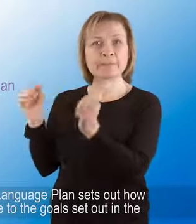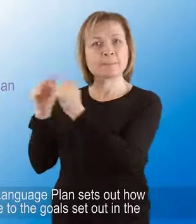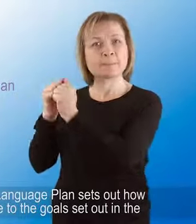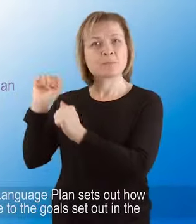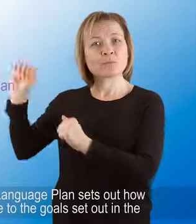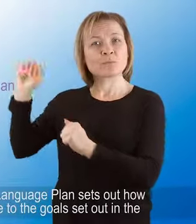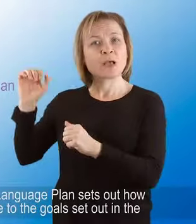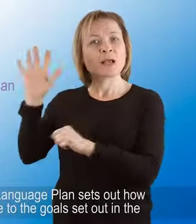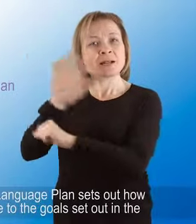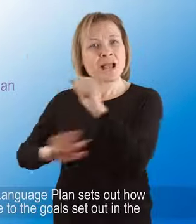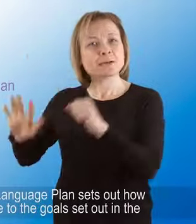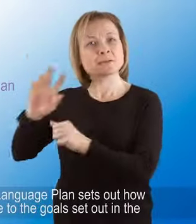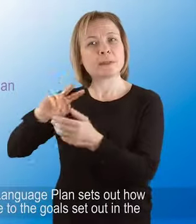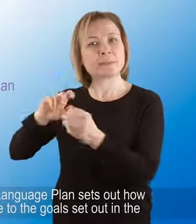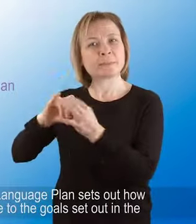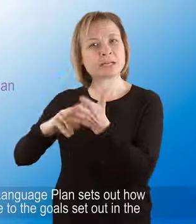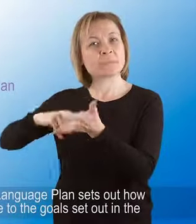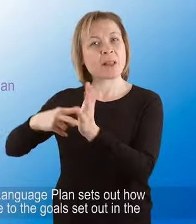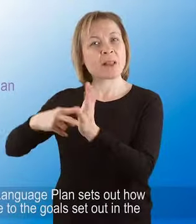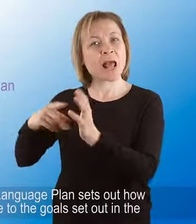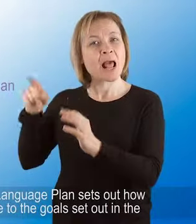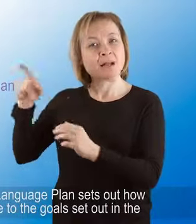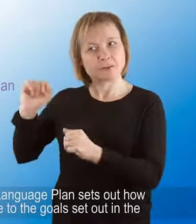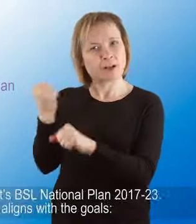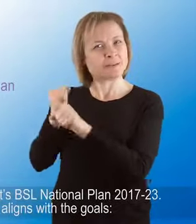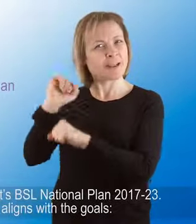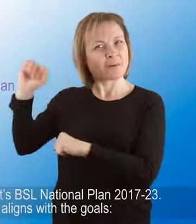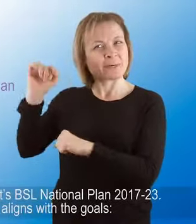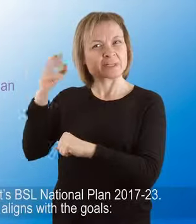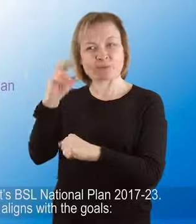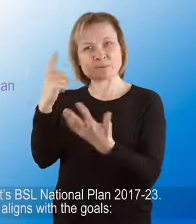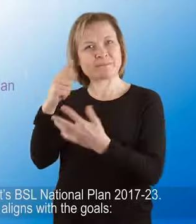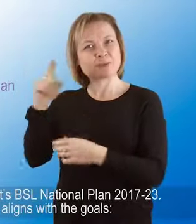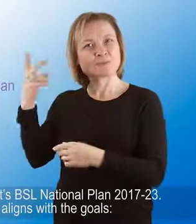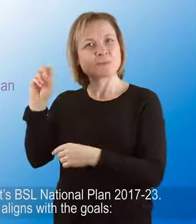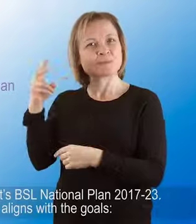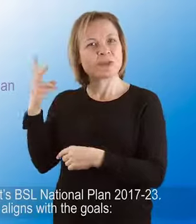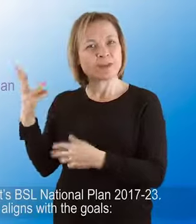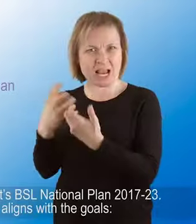contribute to the goals set out in the Scottish Government's BSL National Plan